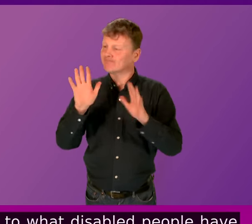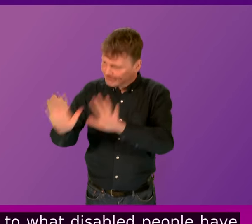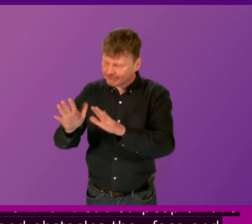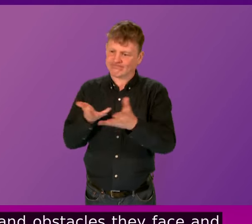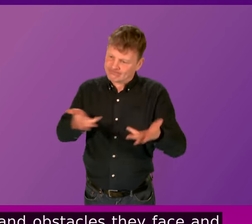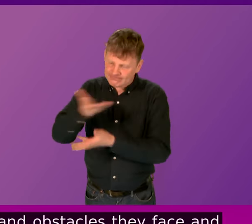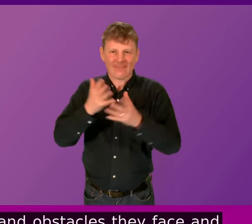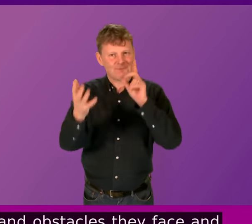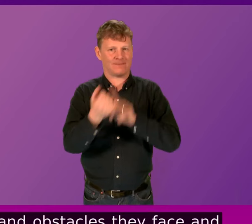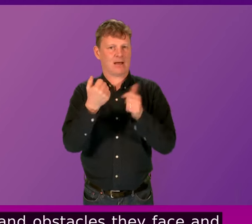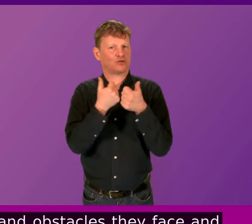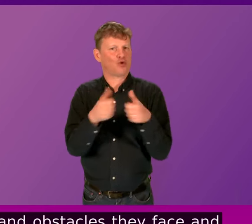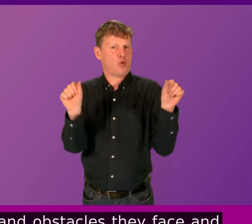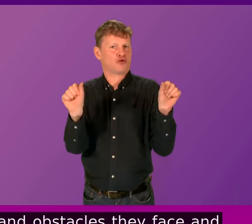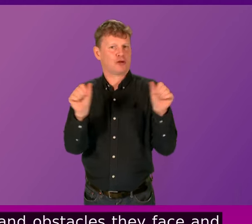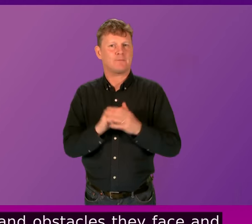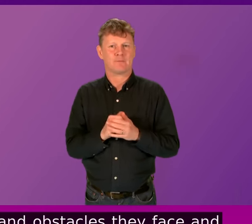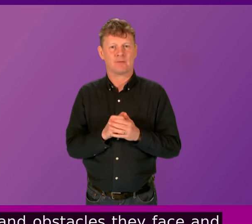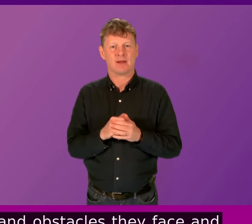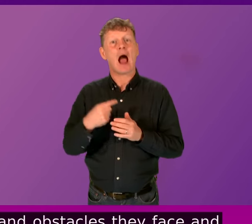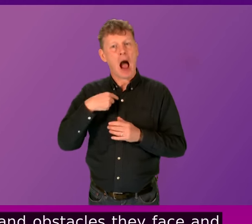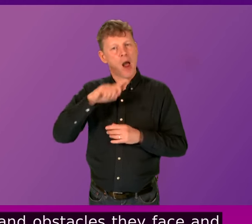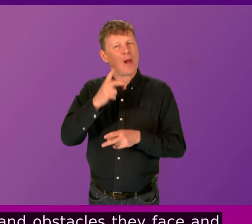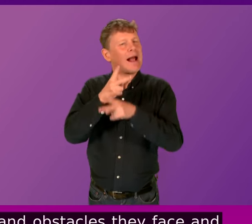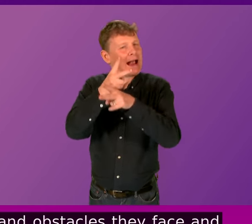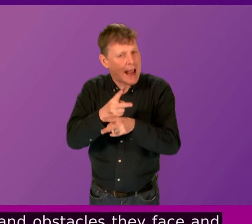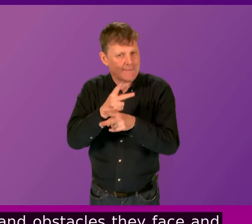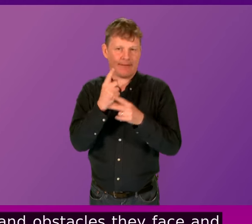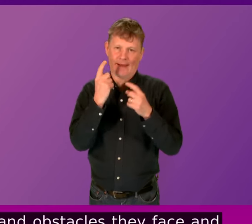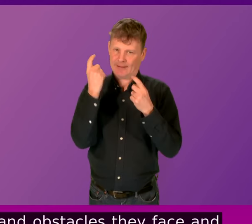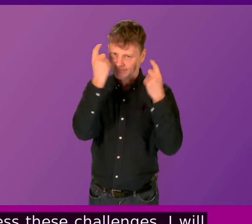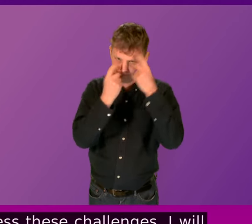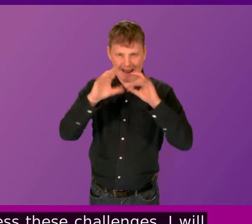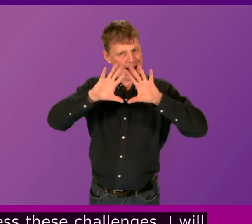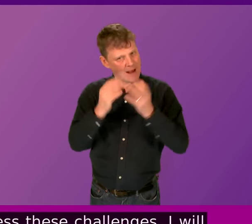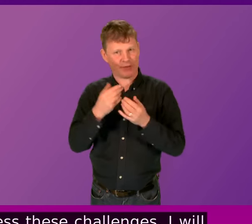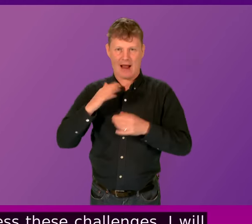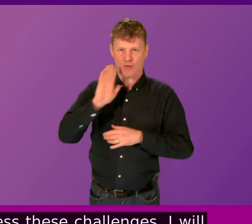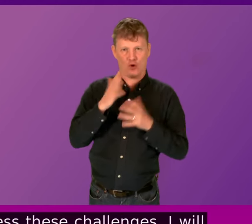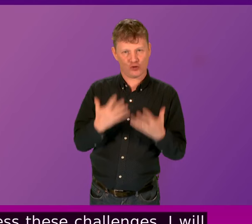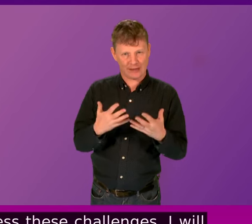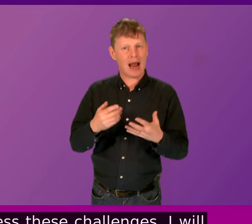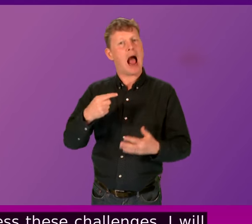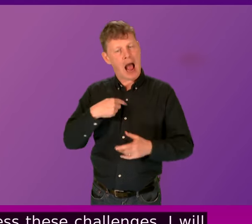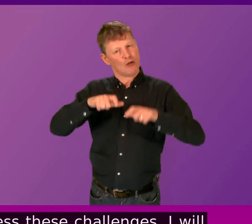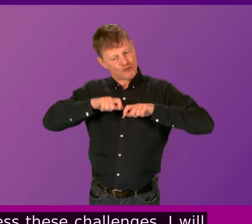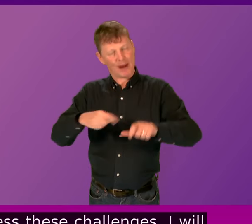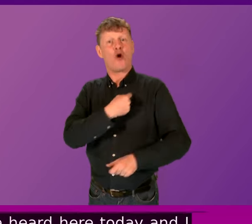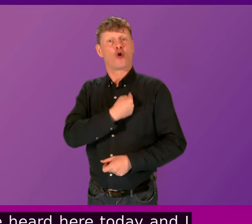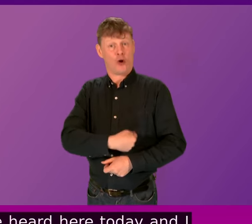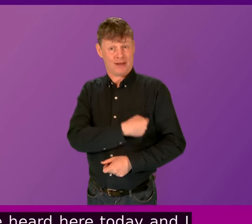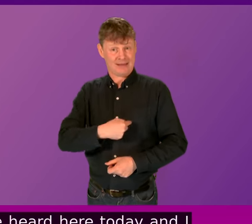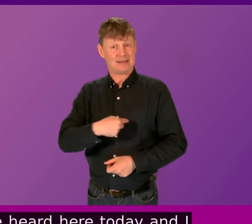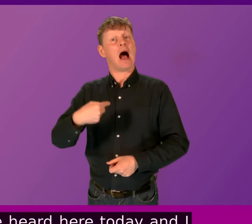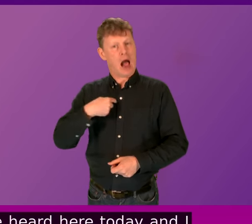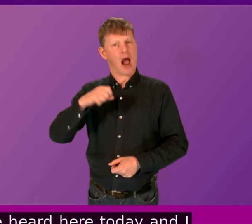address these challenges. I'll carefully consider all that I've heard here today, and I remain committed to playing my